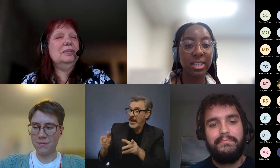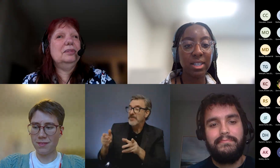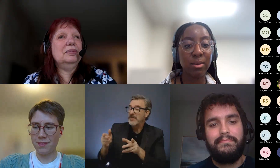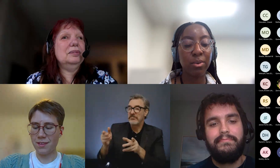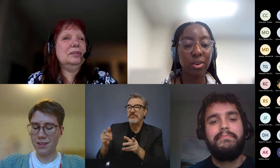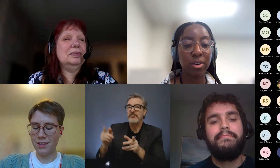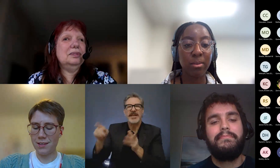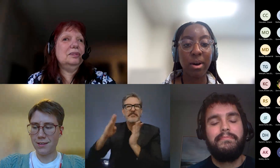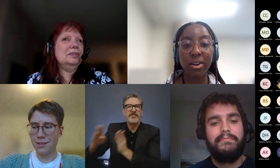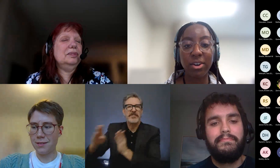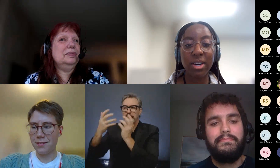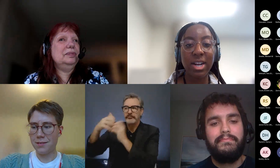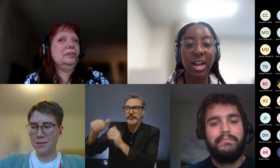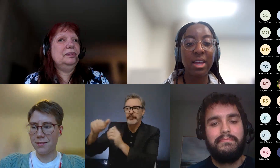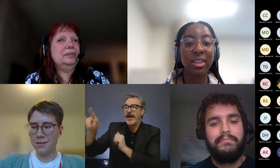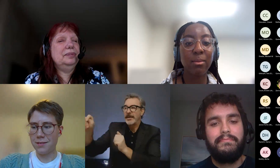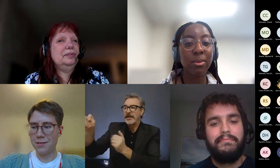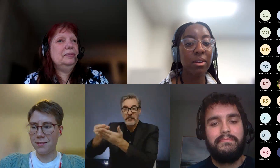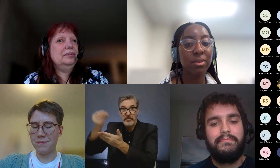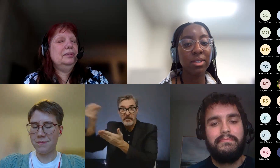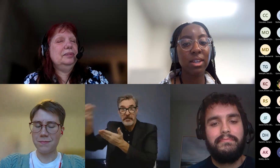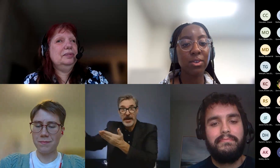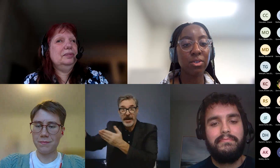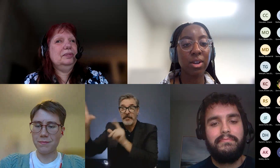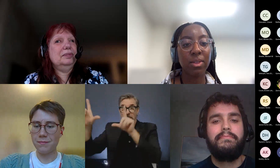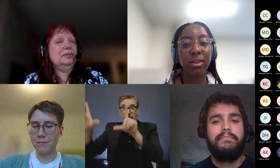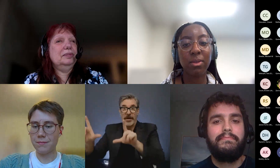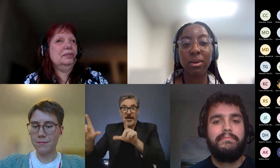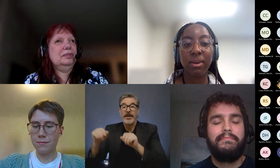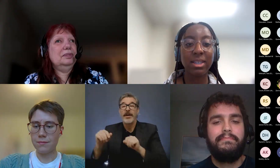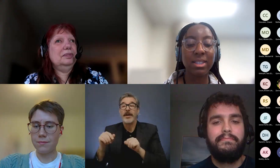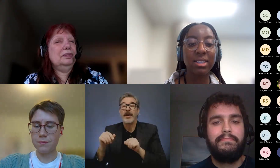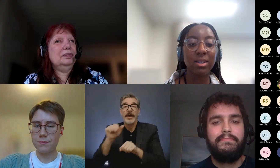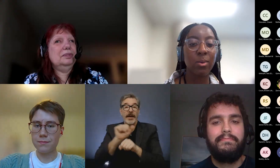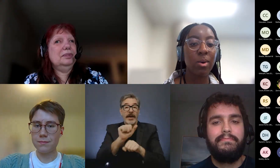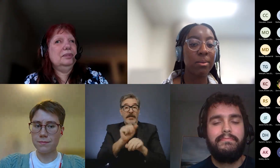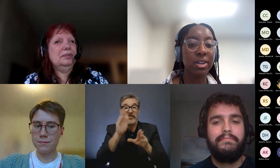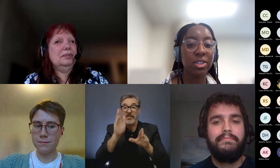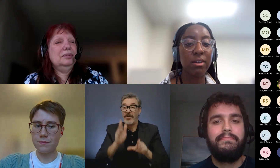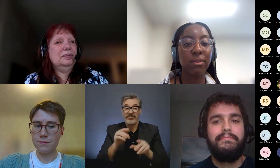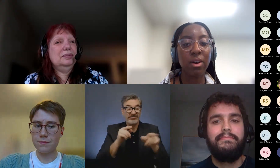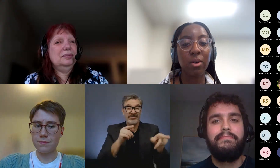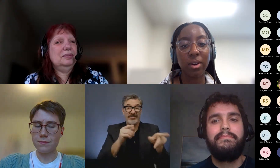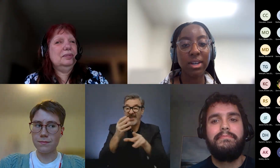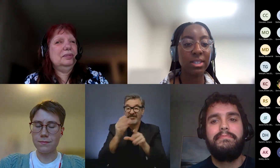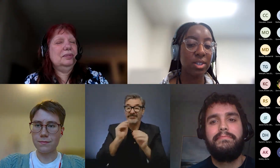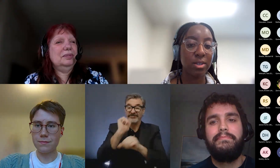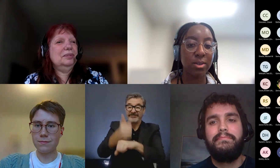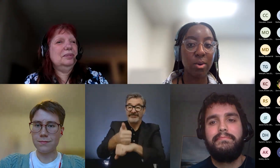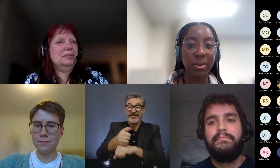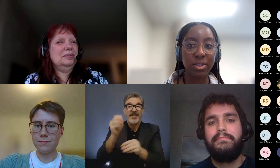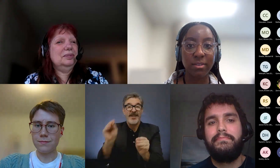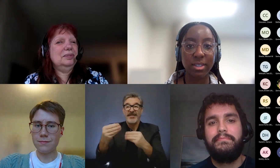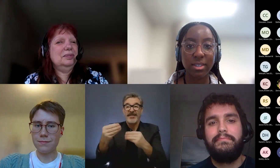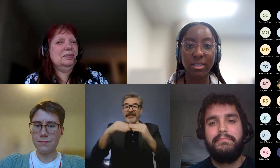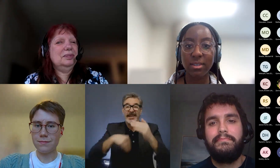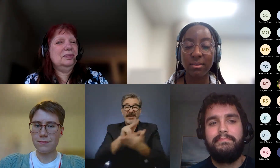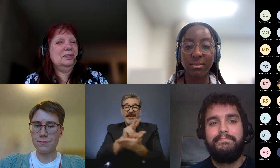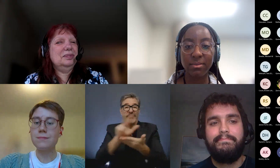with IT to procure the monitor, and the employee received the screen within 3 weeks thanks to the cooperation of the organization's